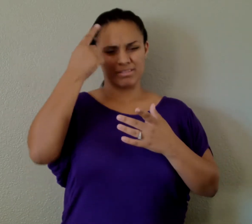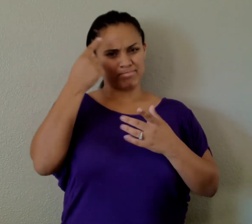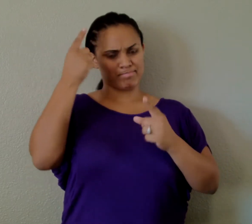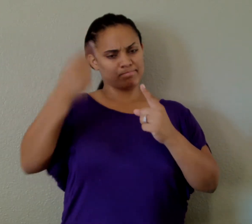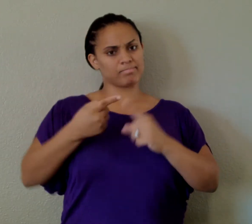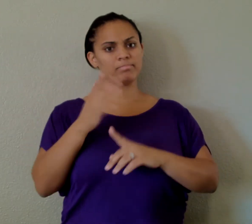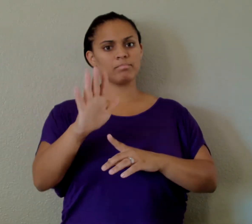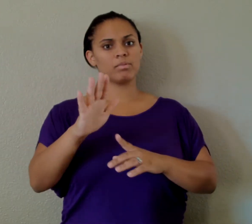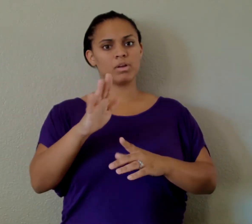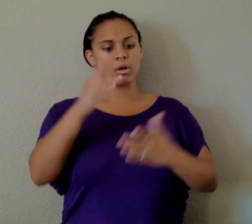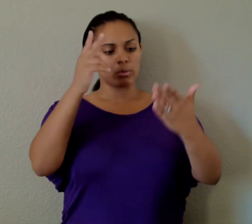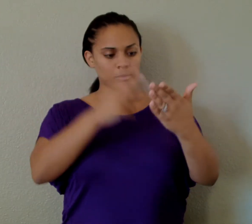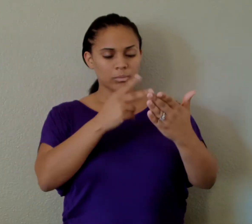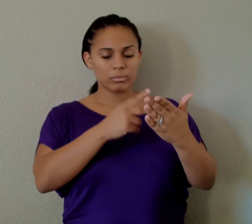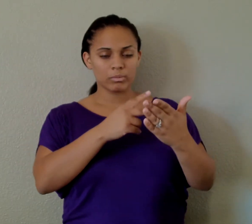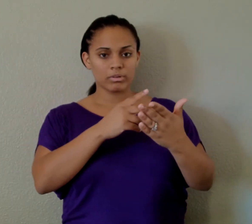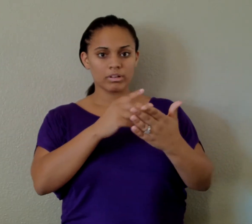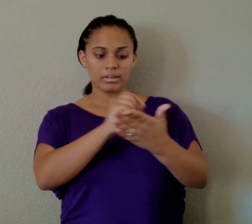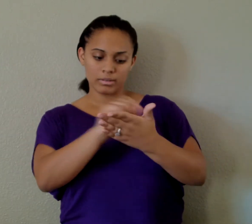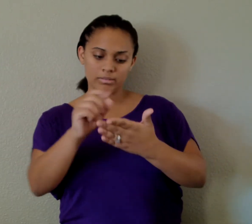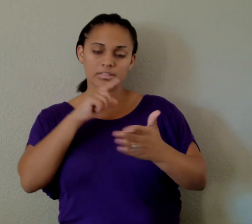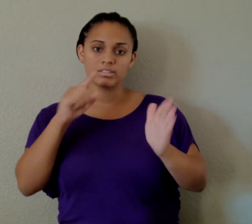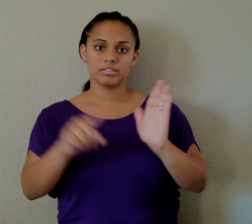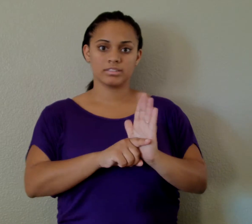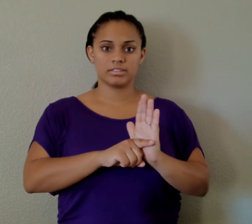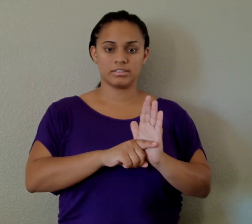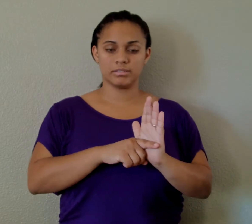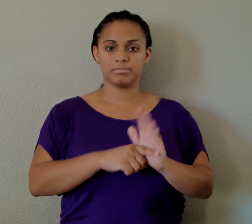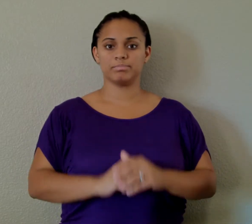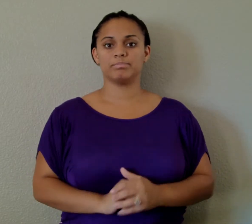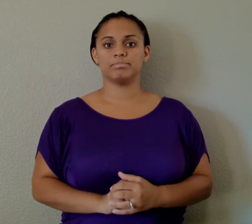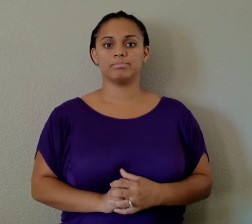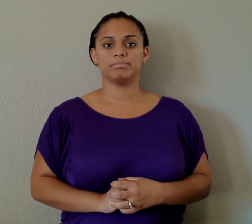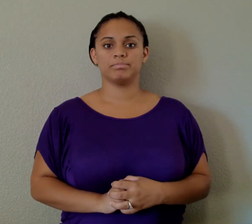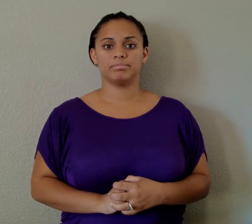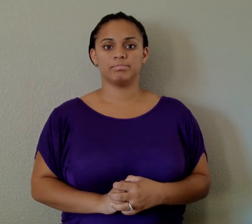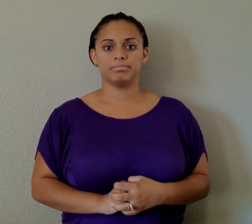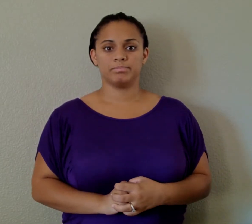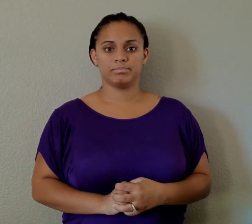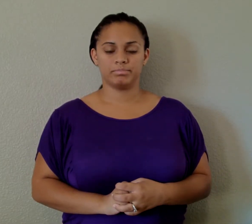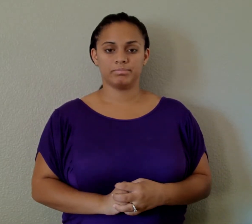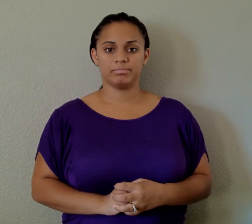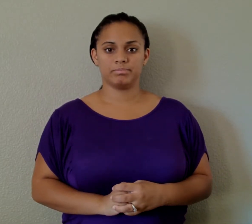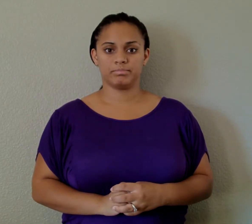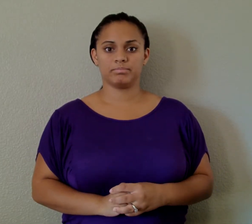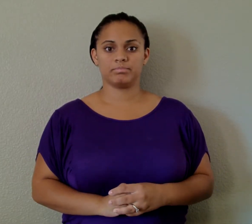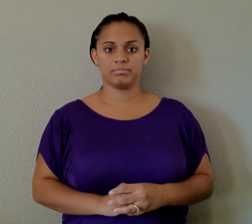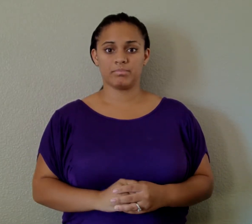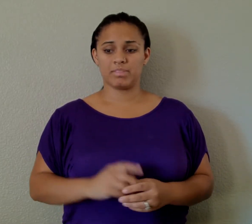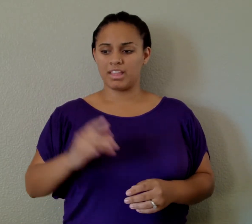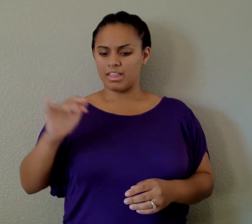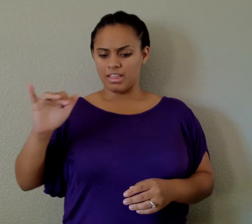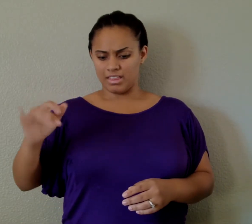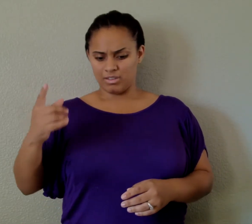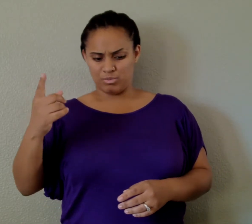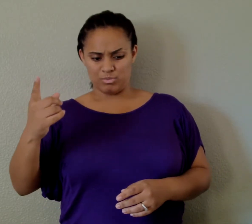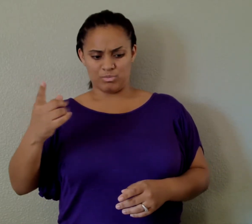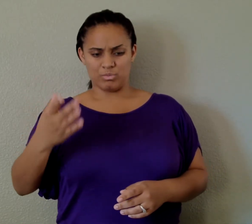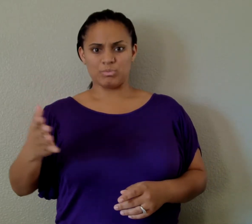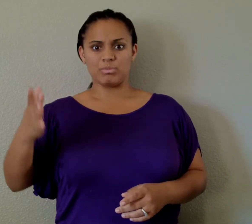that will involve content, and I think that's one thing that teachers often have a hard time with. You kind of want your students to write and you want your